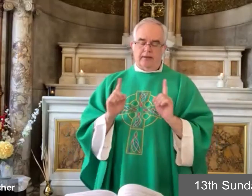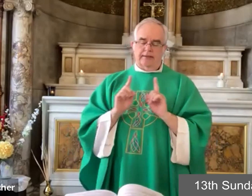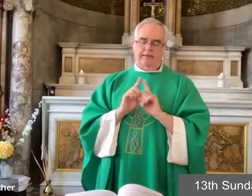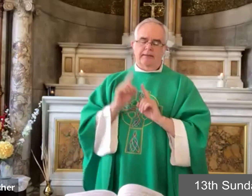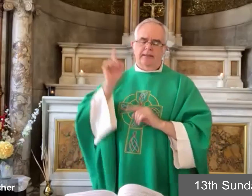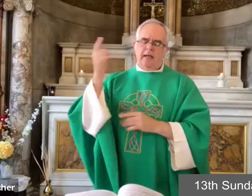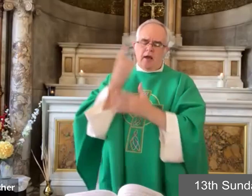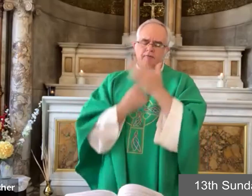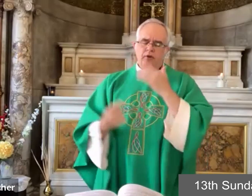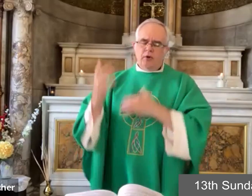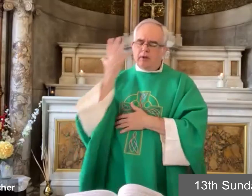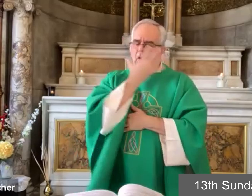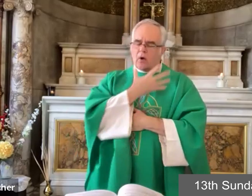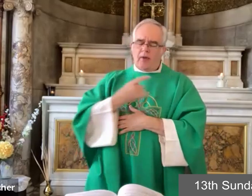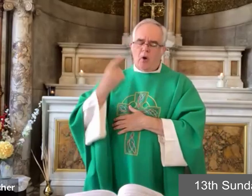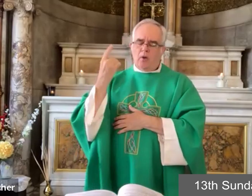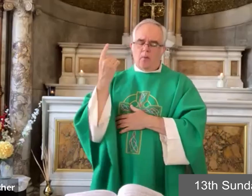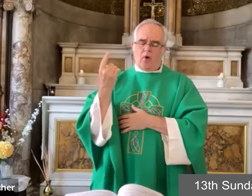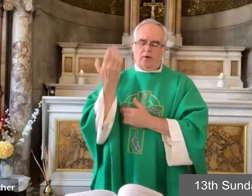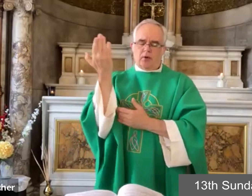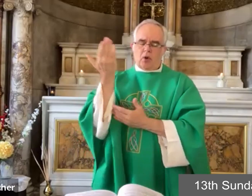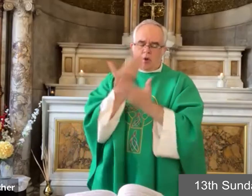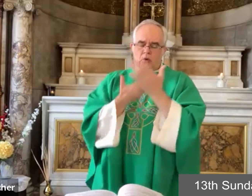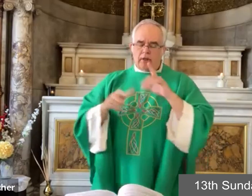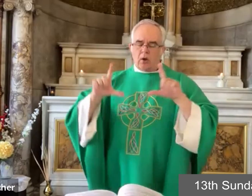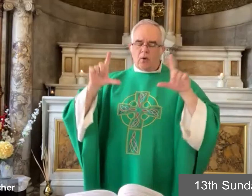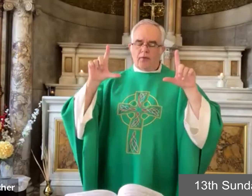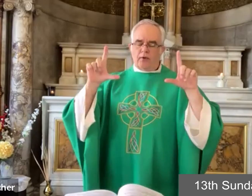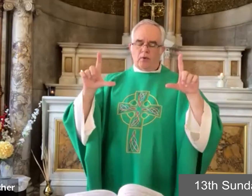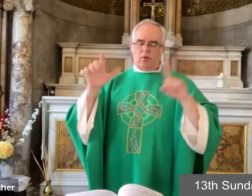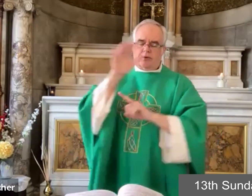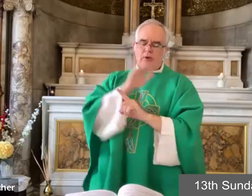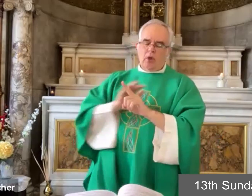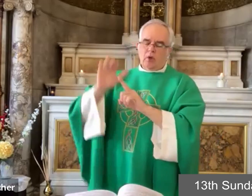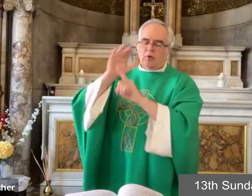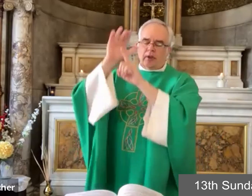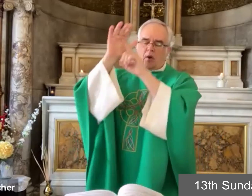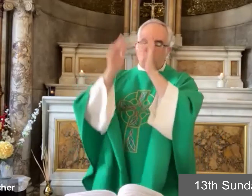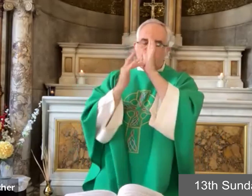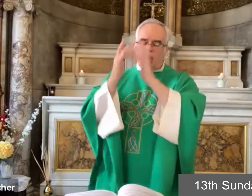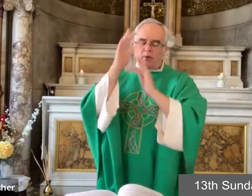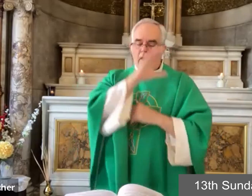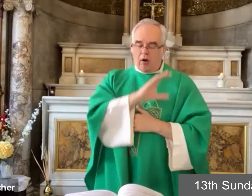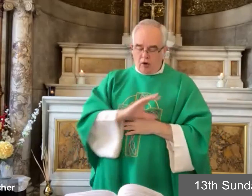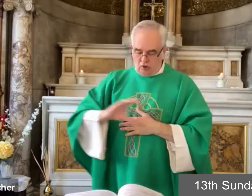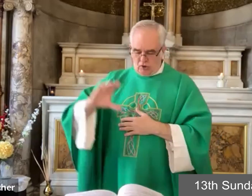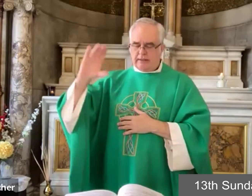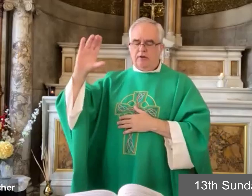us. For you alone are the Holy One. You alone are the Lord. You alone are the Most High Jesus